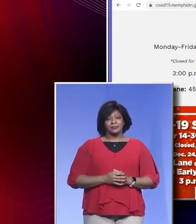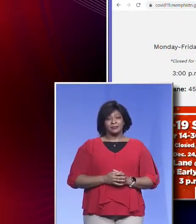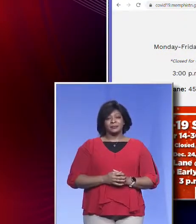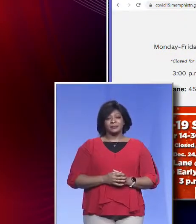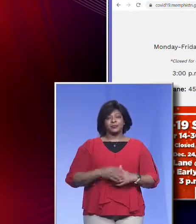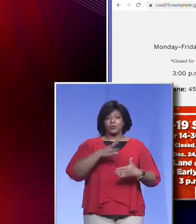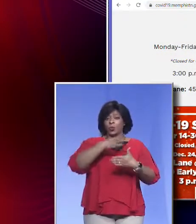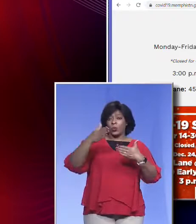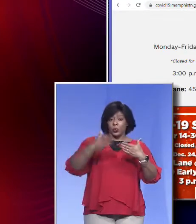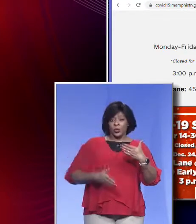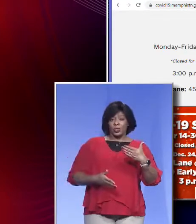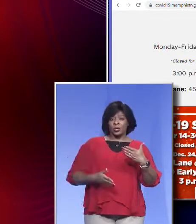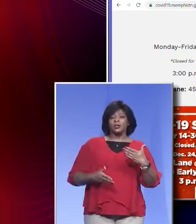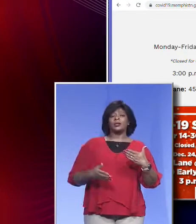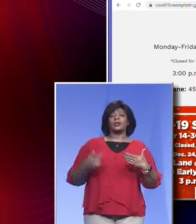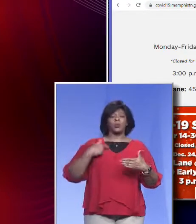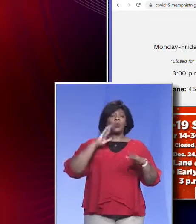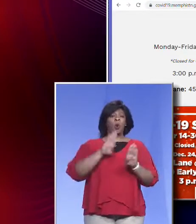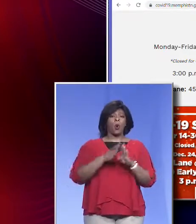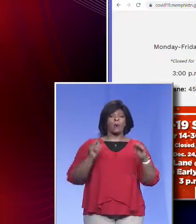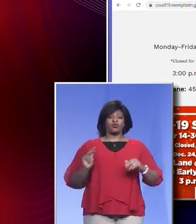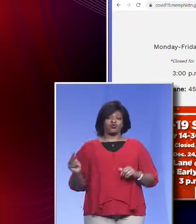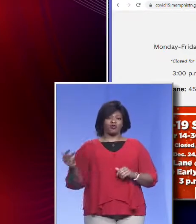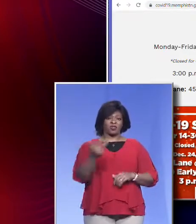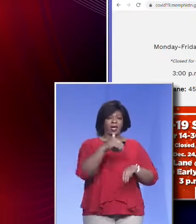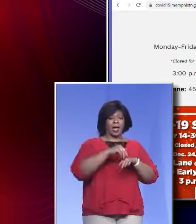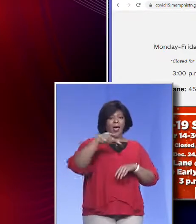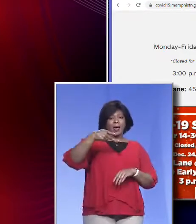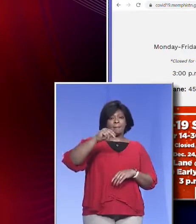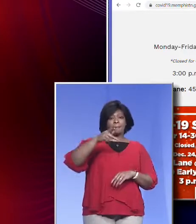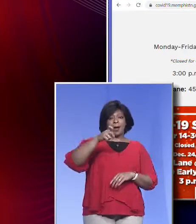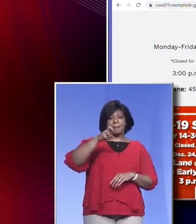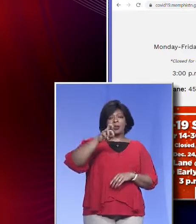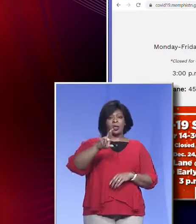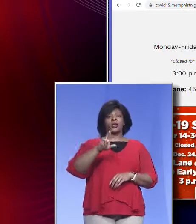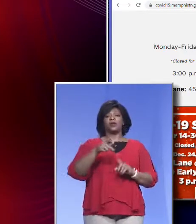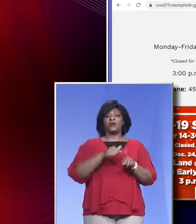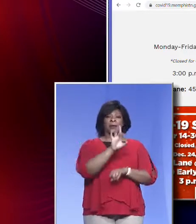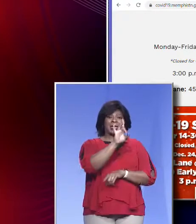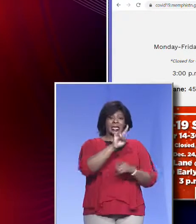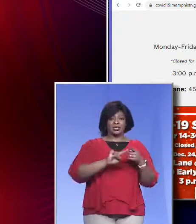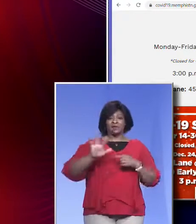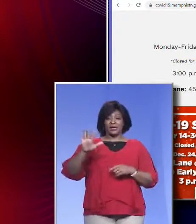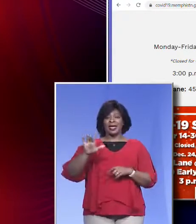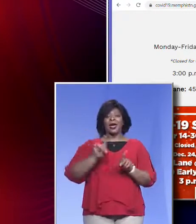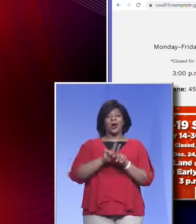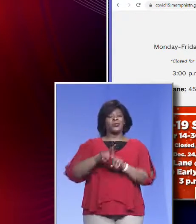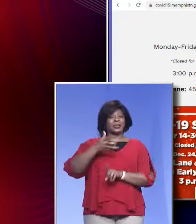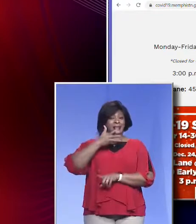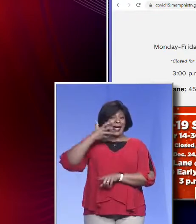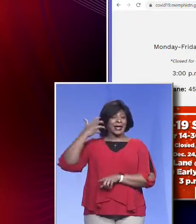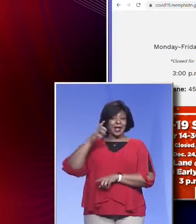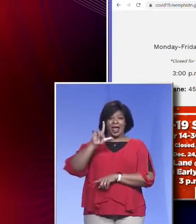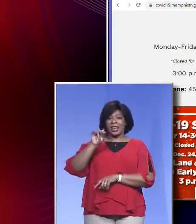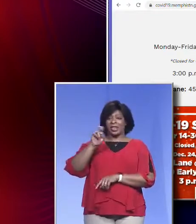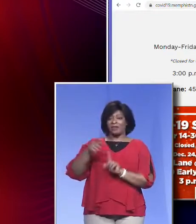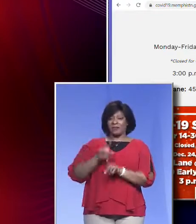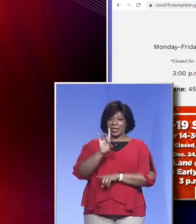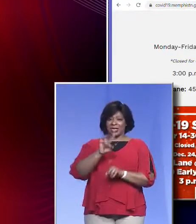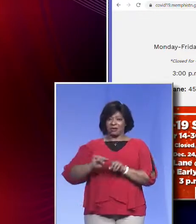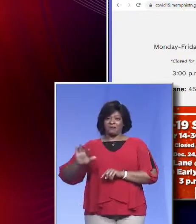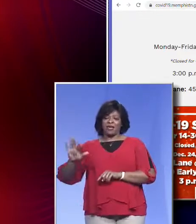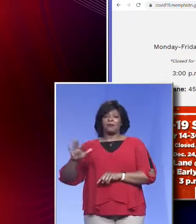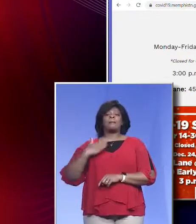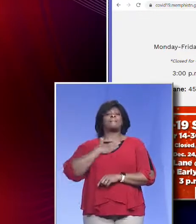On the weekend, we'll also open a drive-through at Poplar Labs from 8 to 5, as well as Tiger Lane from 8 to 5.